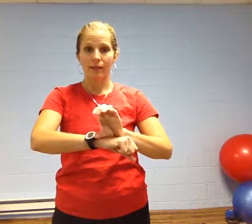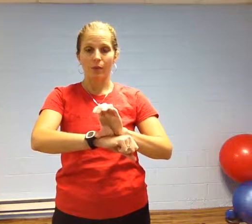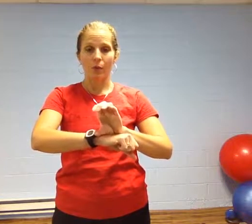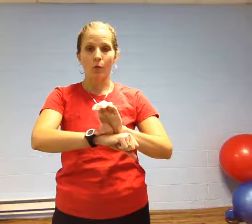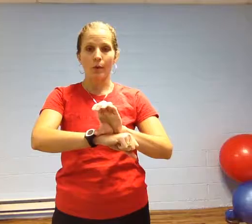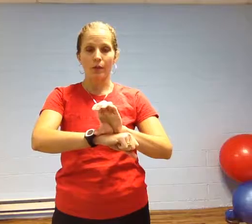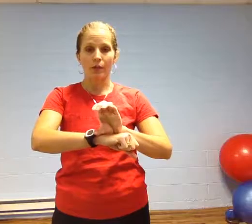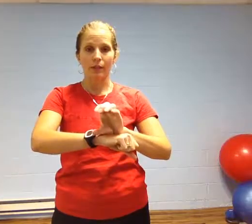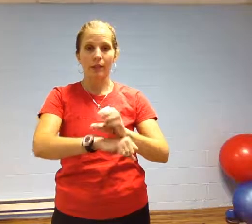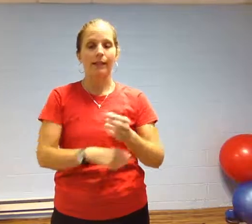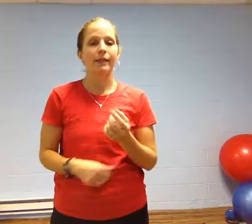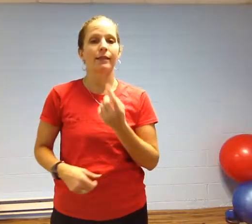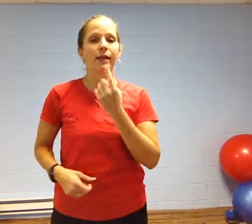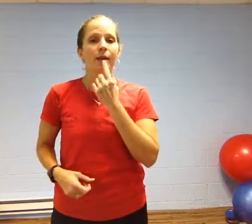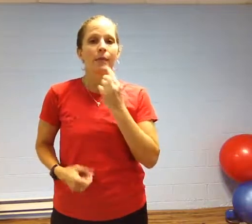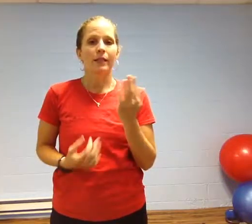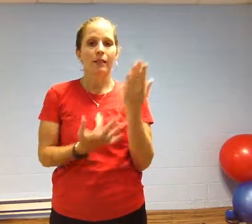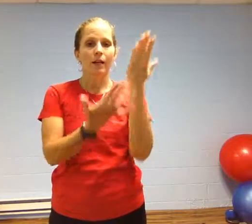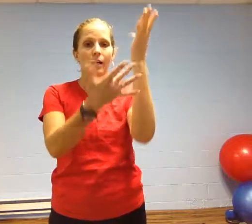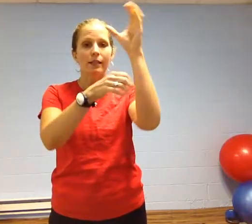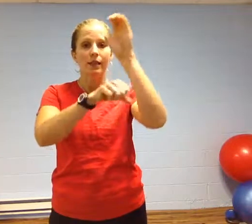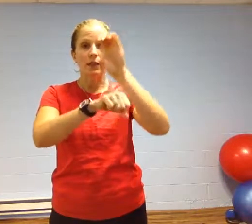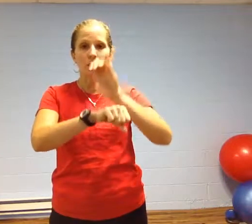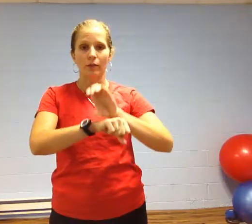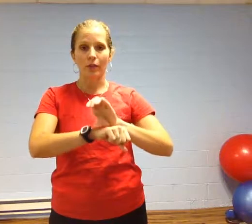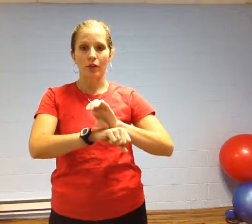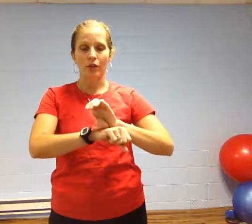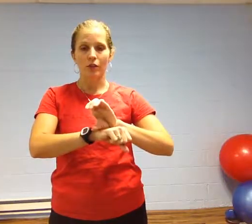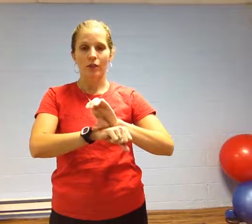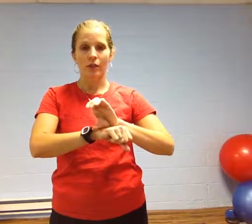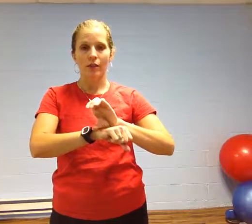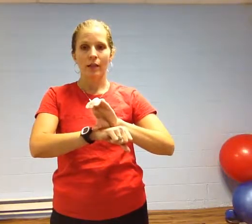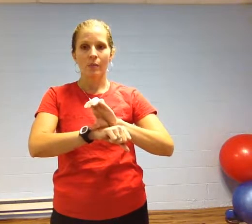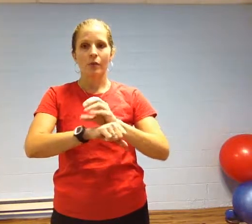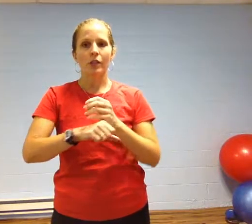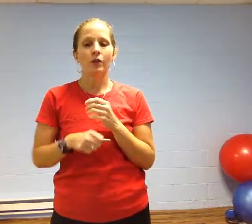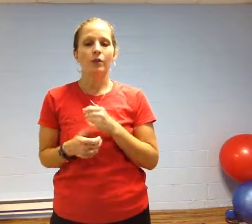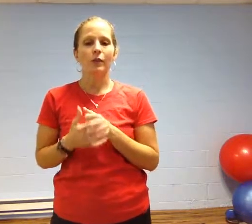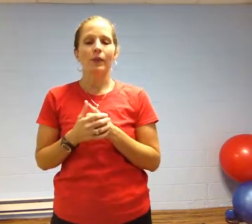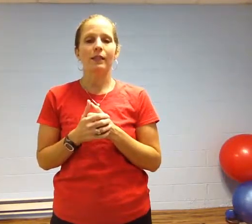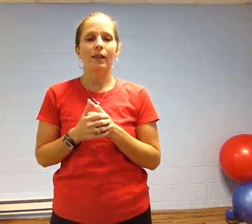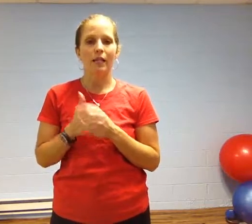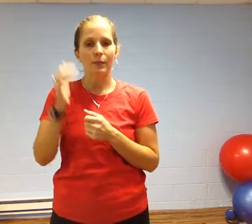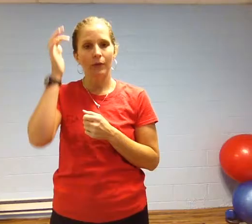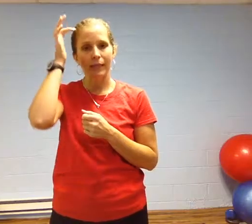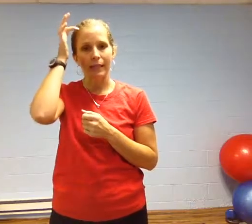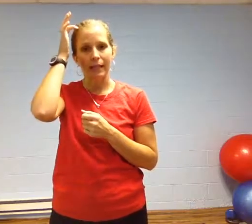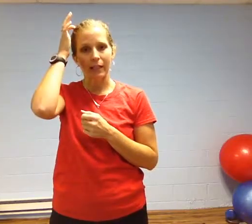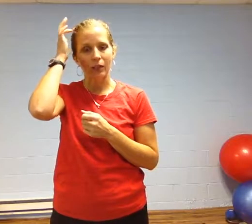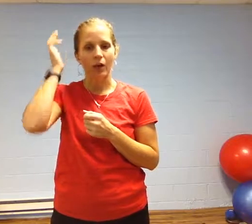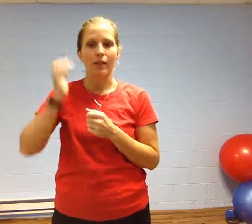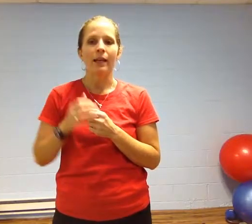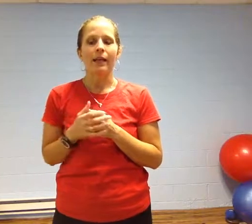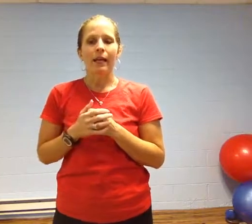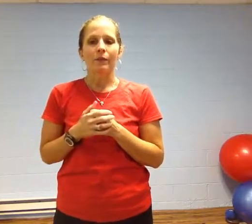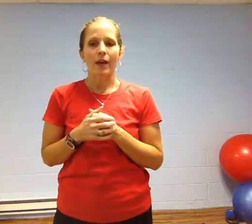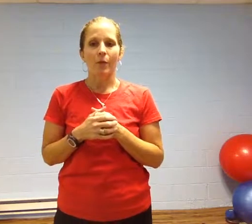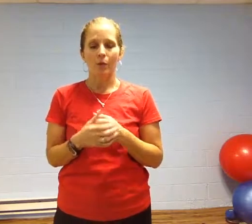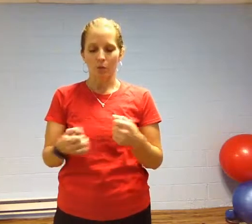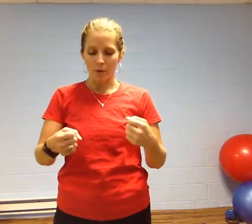whole motion looks like this. Pentecost in the early church. Persecution spreads the gospel is the next card. And for that one, we're going to